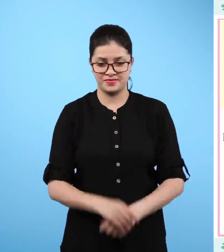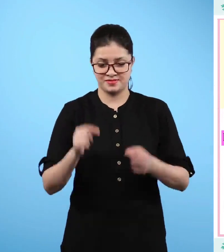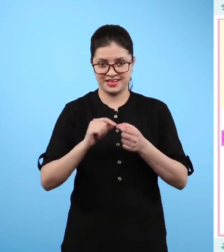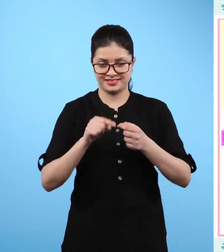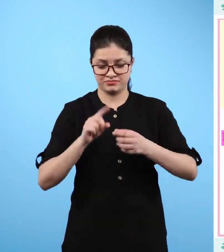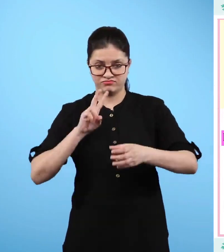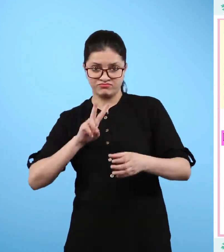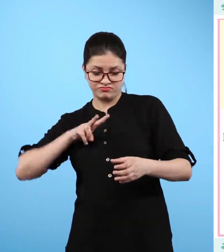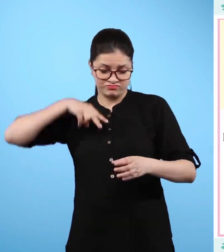From the top,